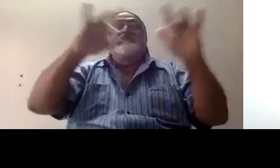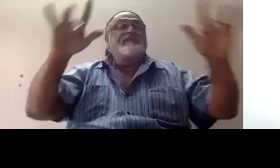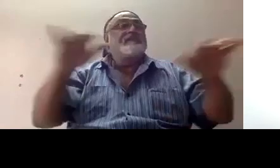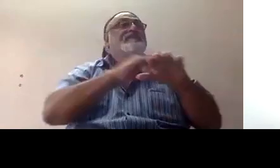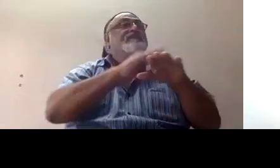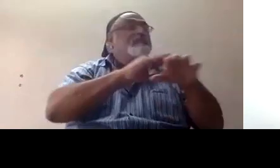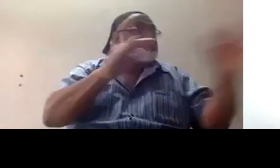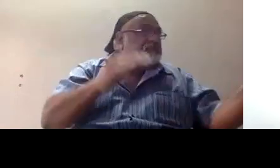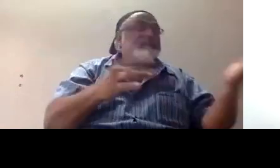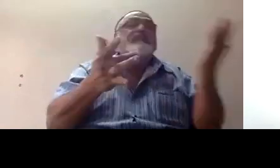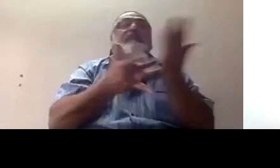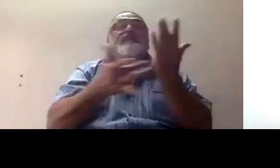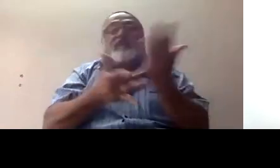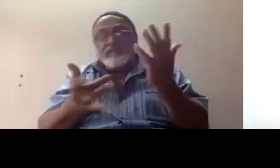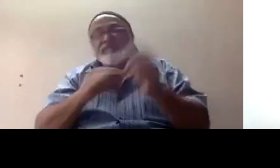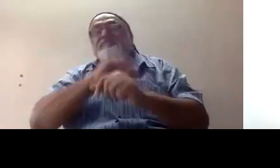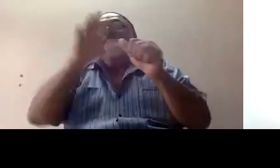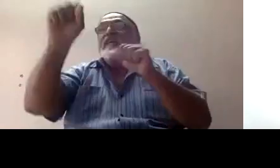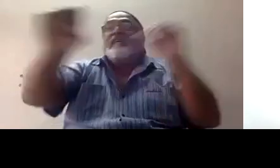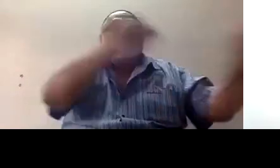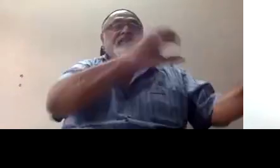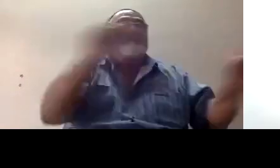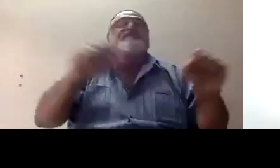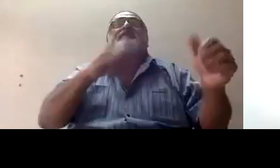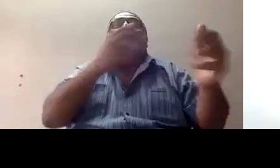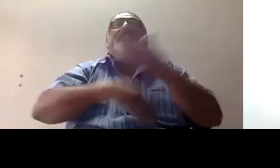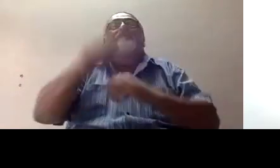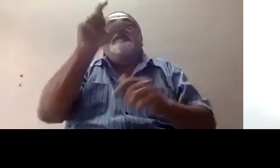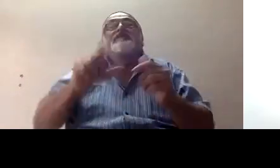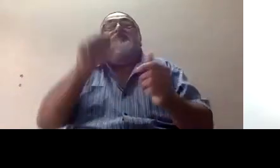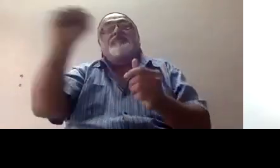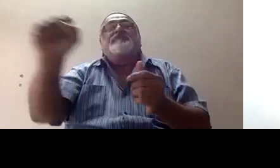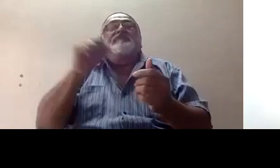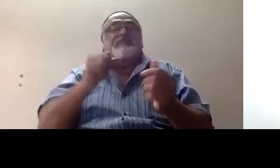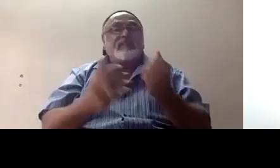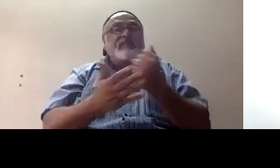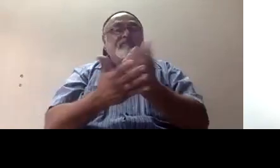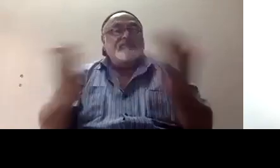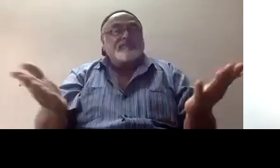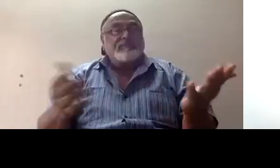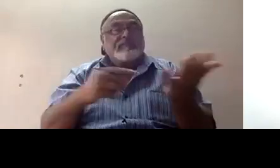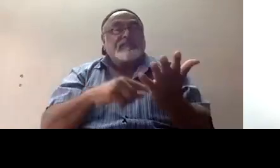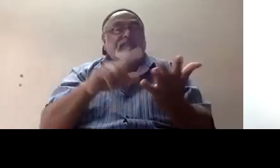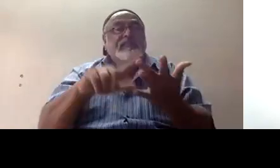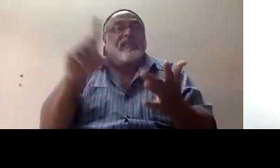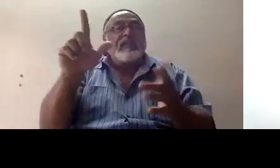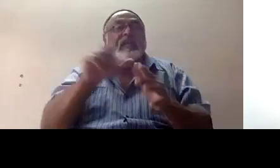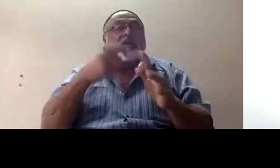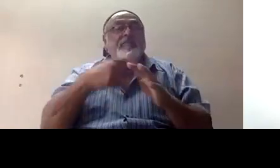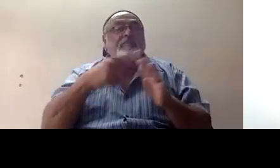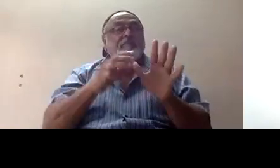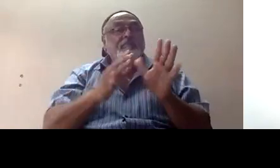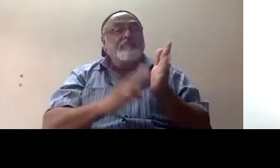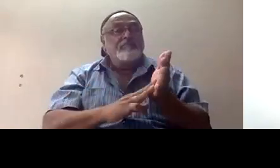the session with an introduction of the speakers. Ms. Tilakam Rajendran has been working in the disability sector for the past